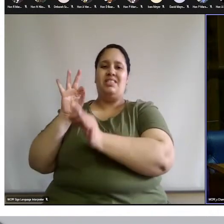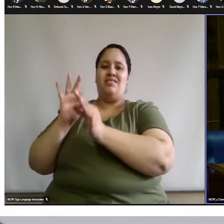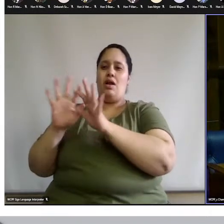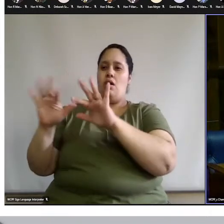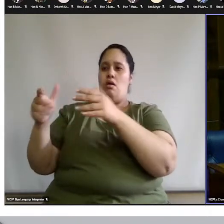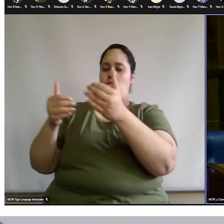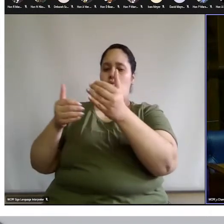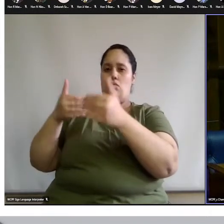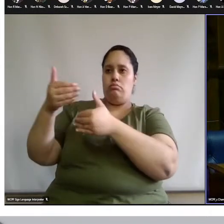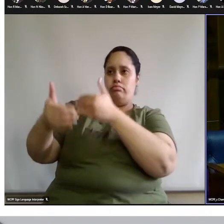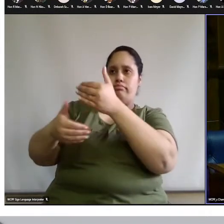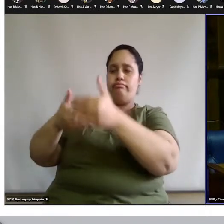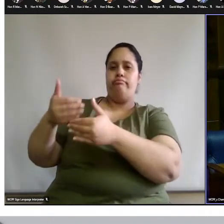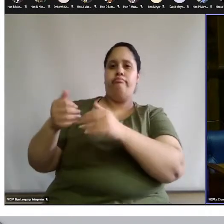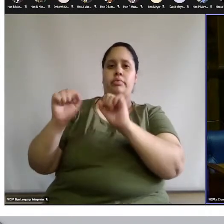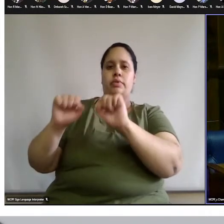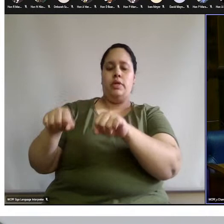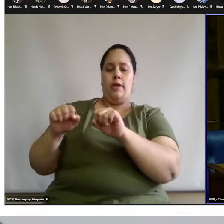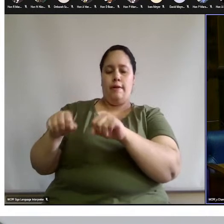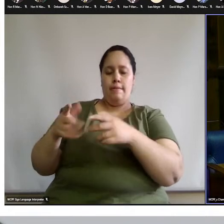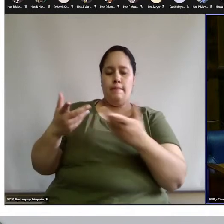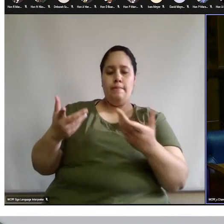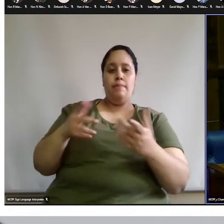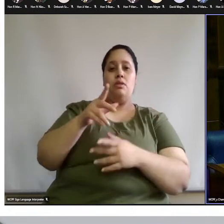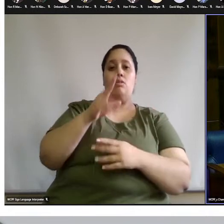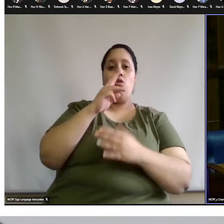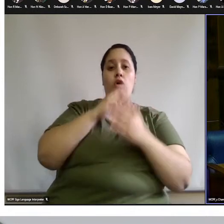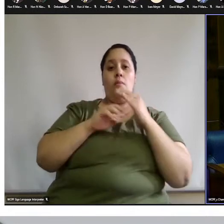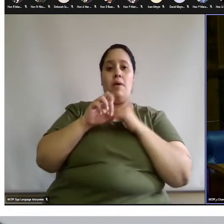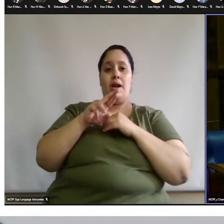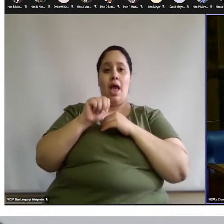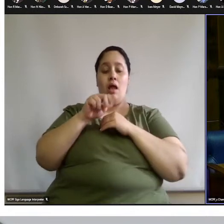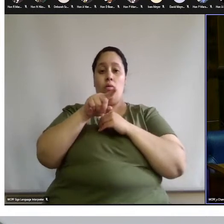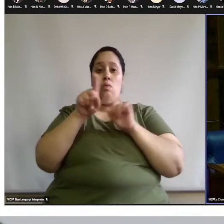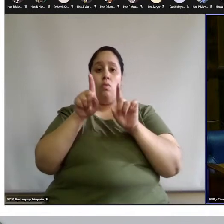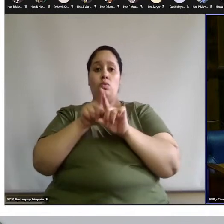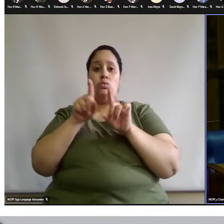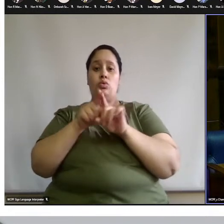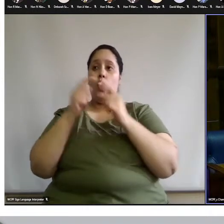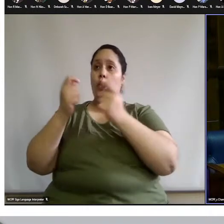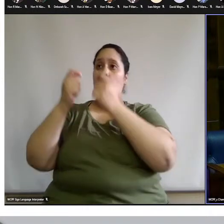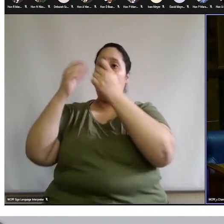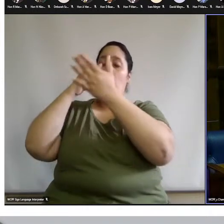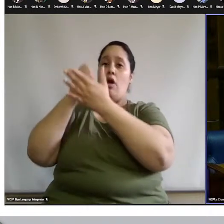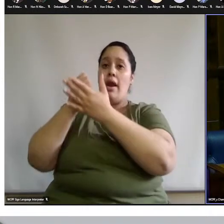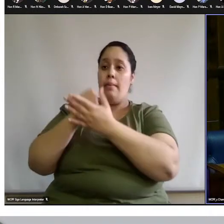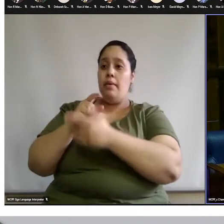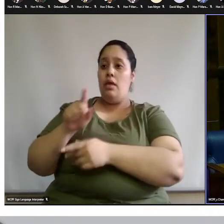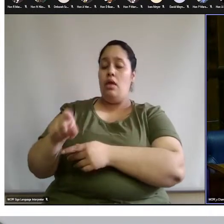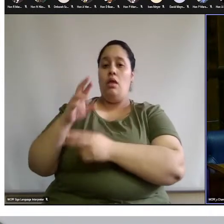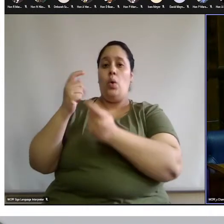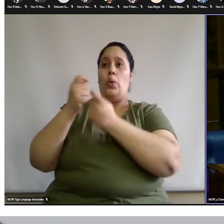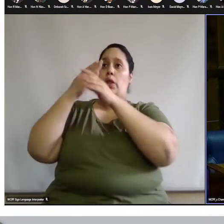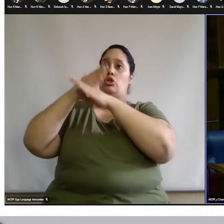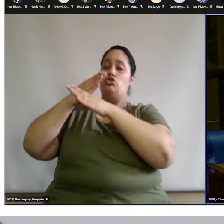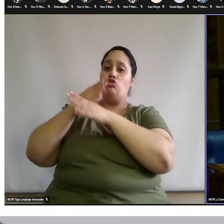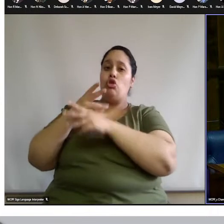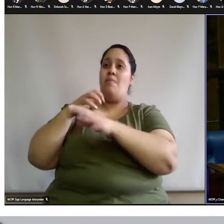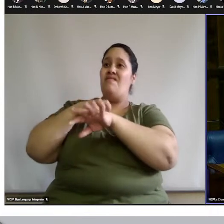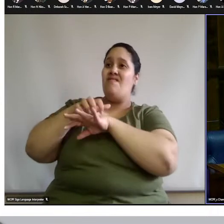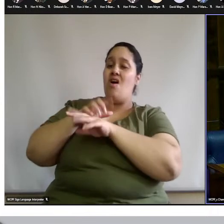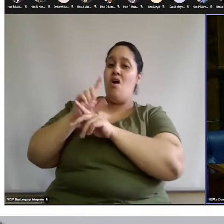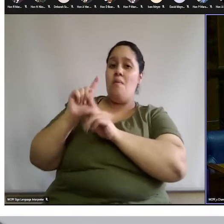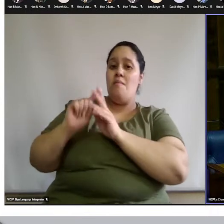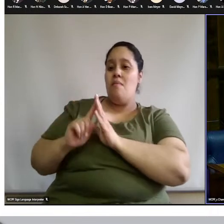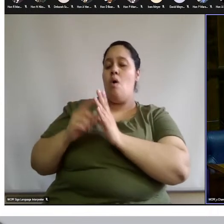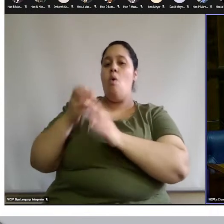Honourable Moran also is in support of the rural economy, rural jobs, on farms, specifically the